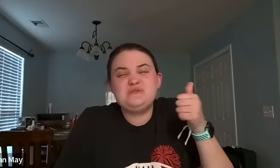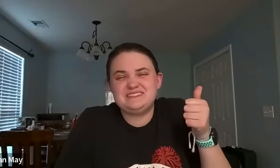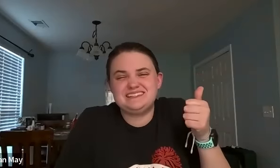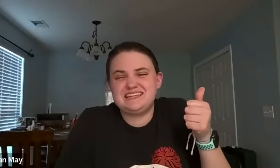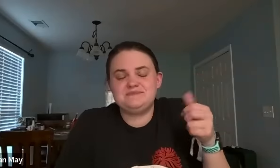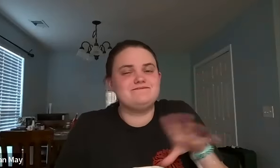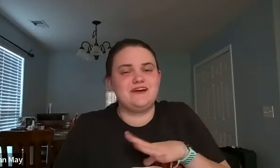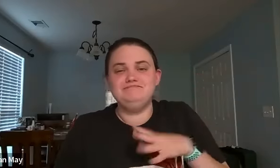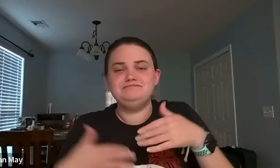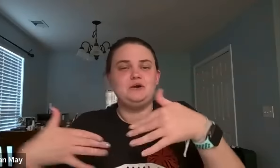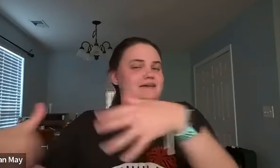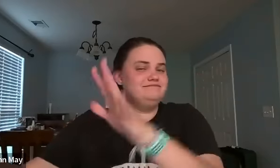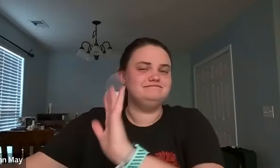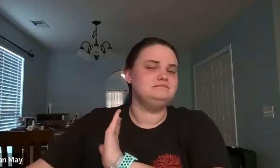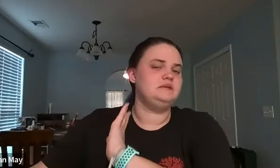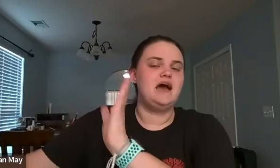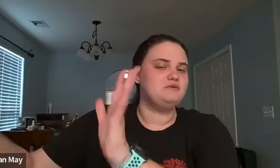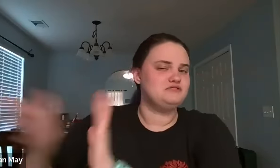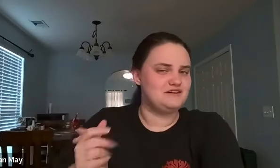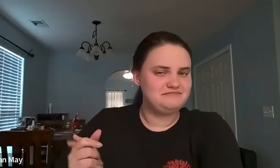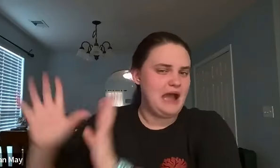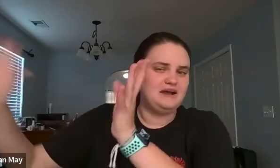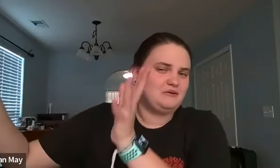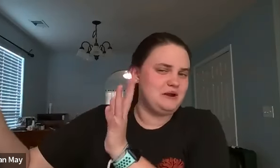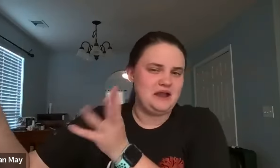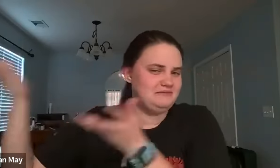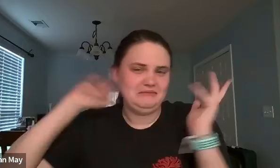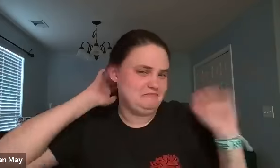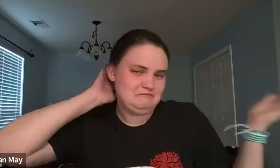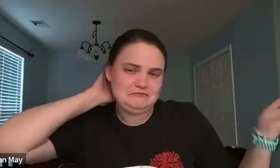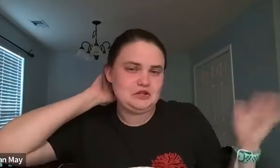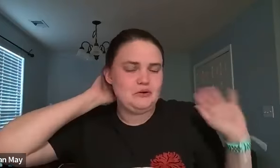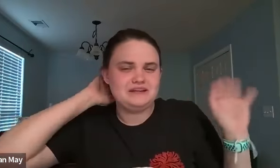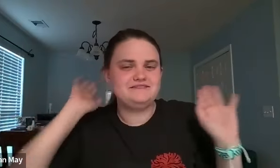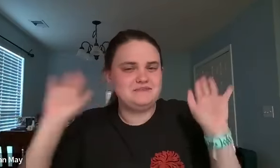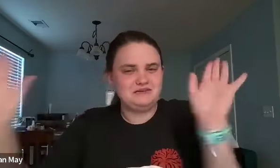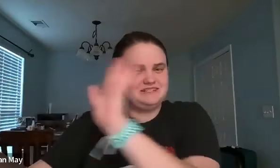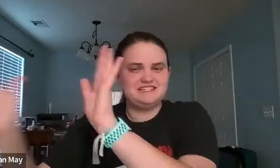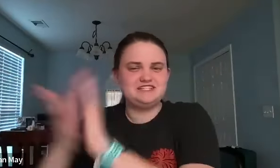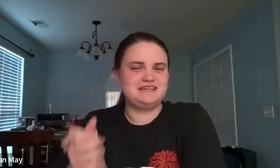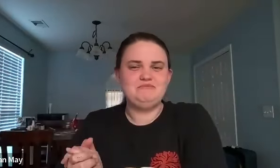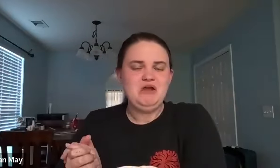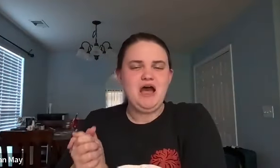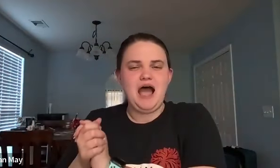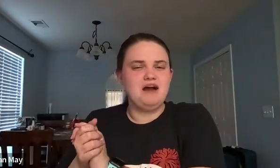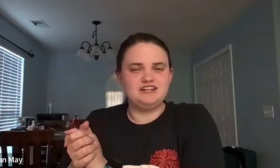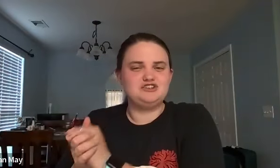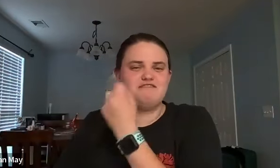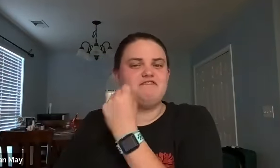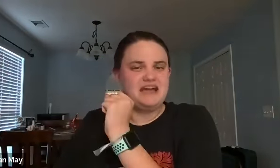refuse to accept it. Fine. Go ahead. Be happy with yourself. I'm not gonna worry about it. Like, you're old enough to make your own decisions, and I'm not going to try to fight